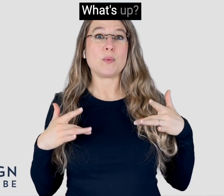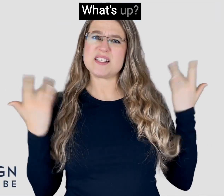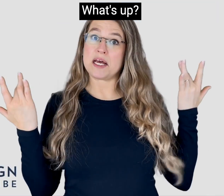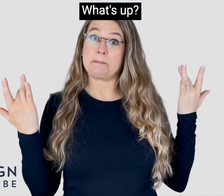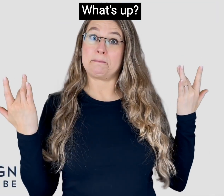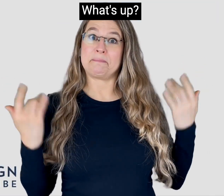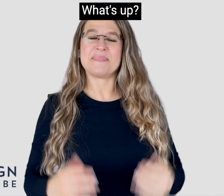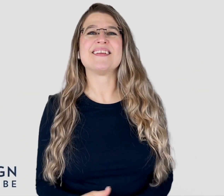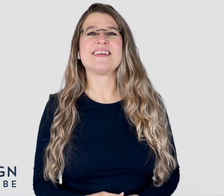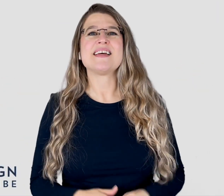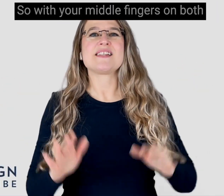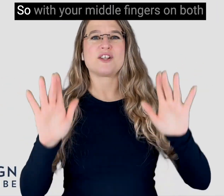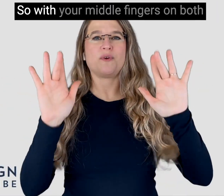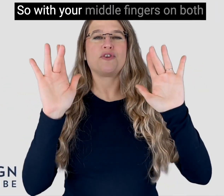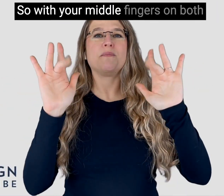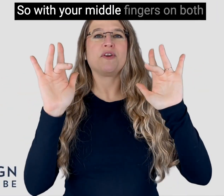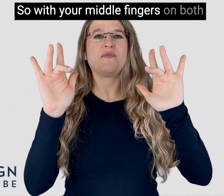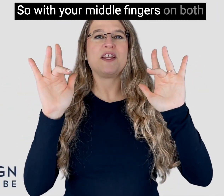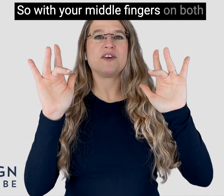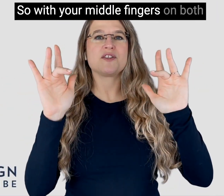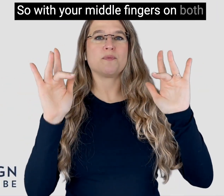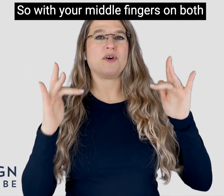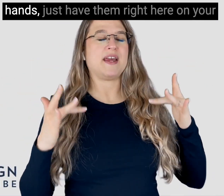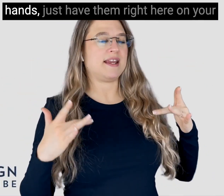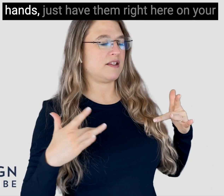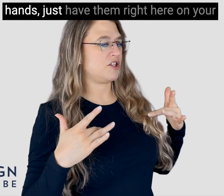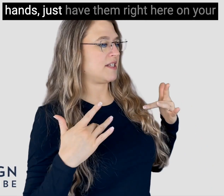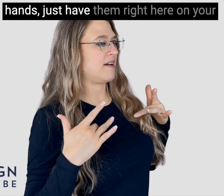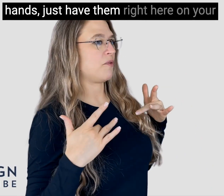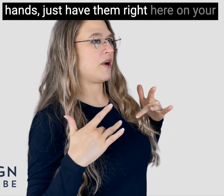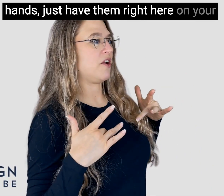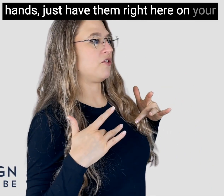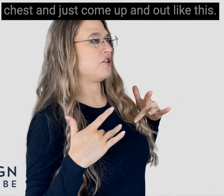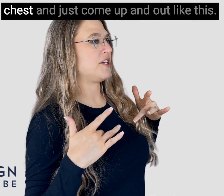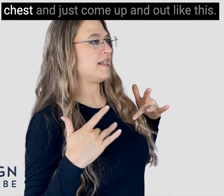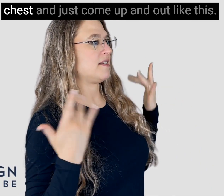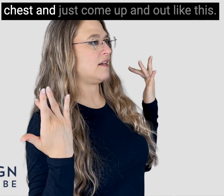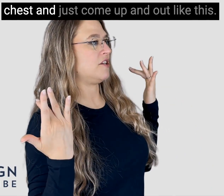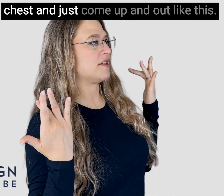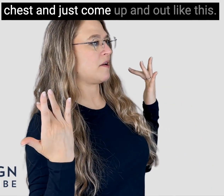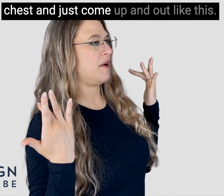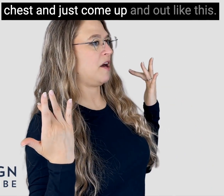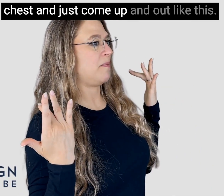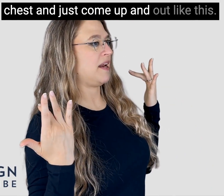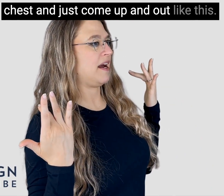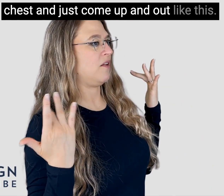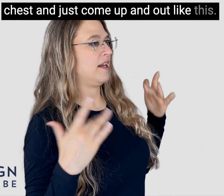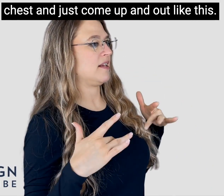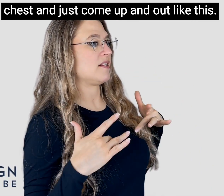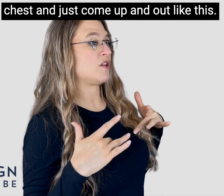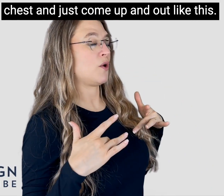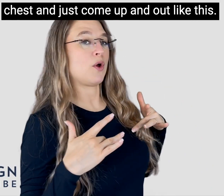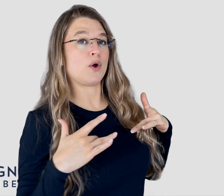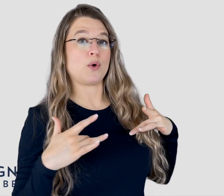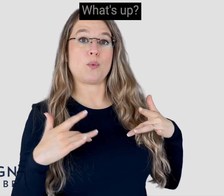up? So with your middle fingers on both hands, just have them right here on your chest and just come up and out like this. What's